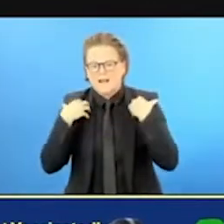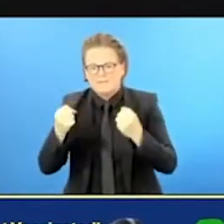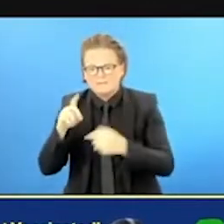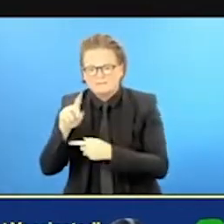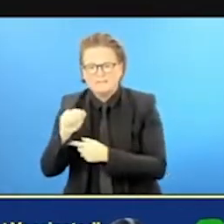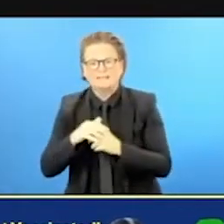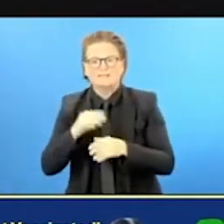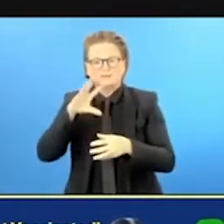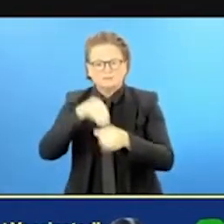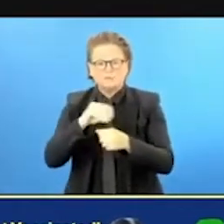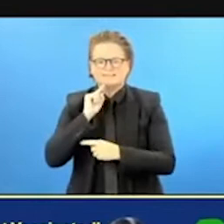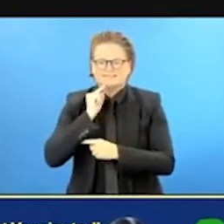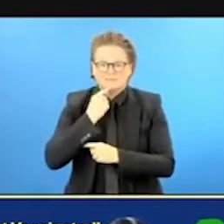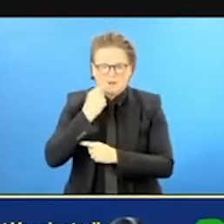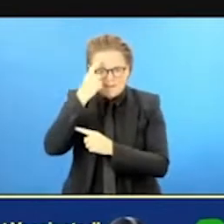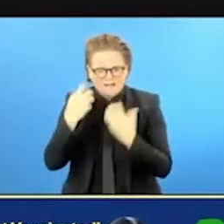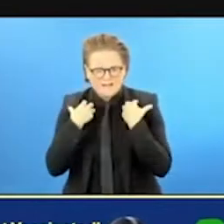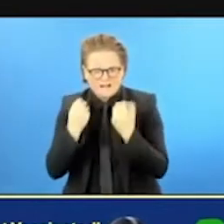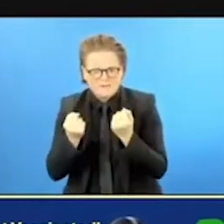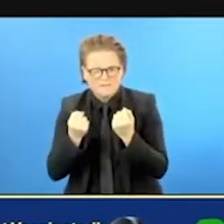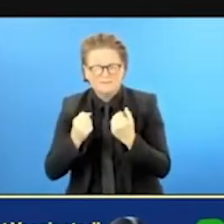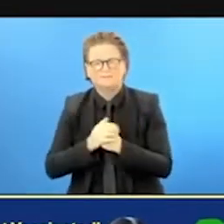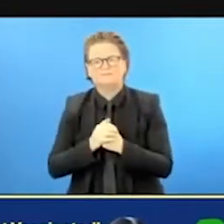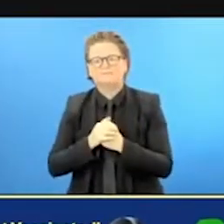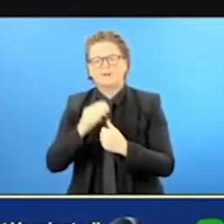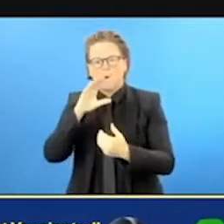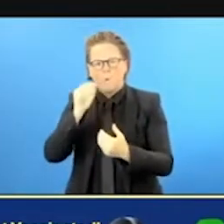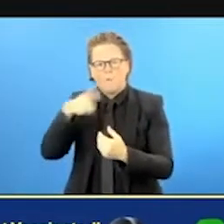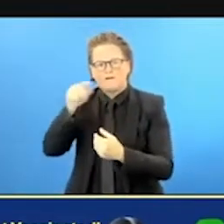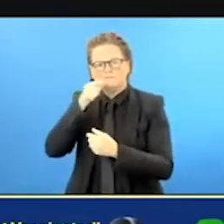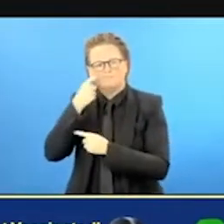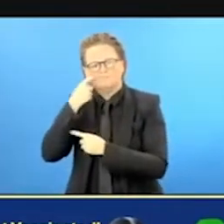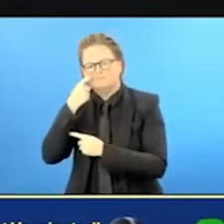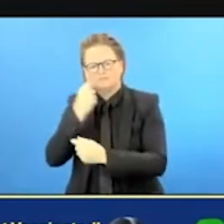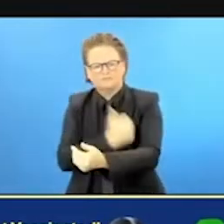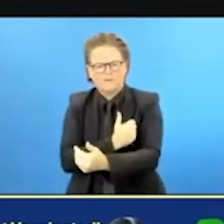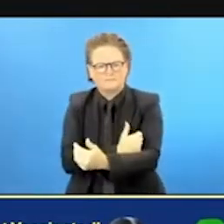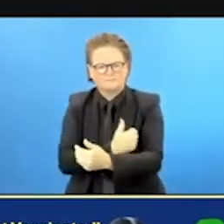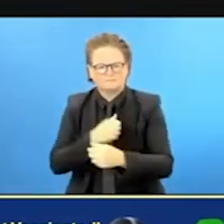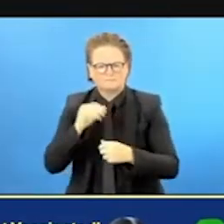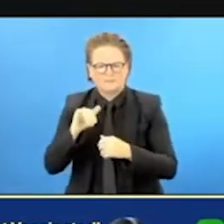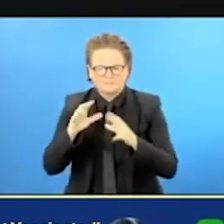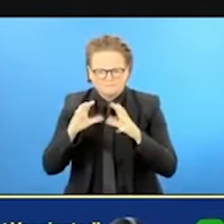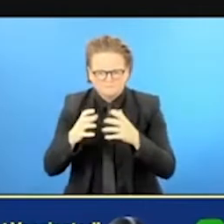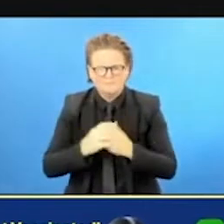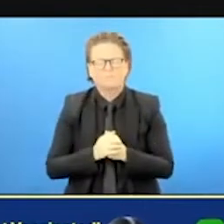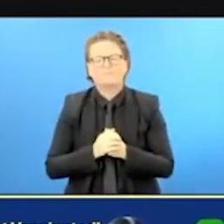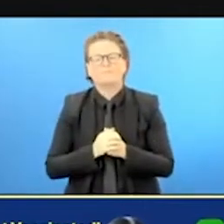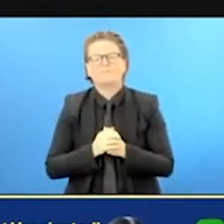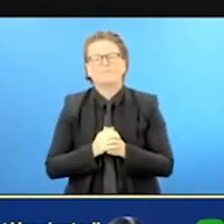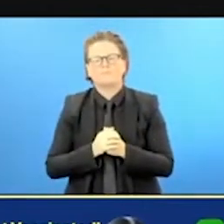And finally, the third category was people experiencing homelessness or who live or work in high-risk congregate